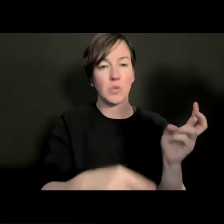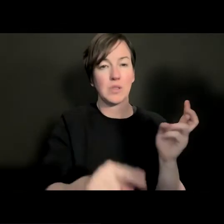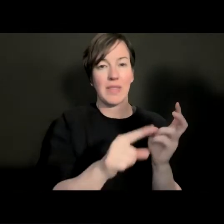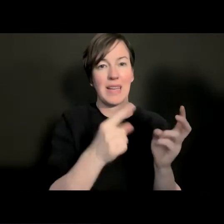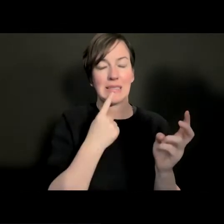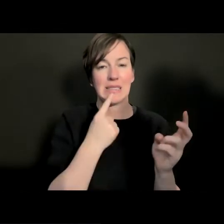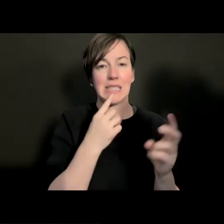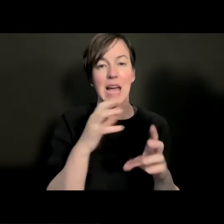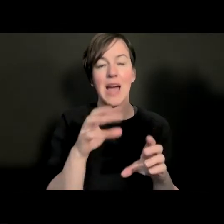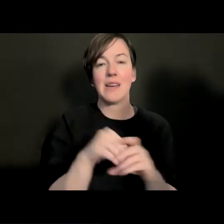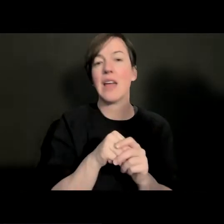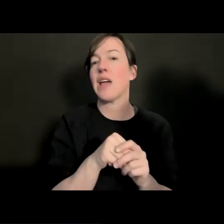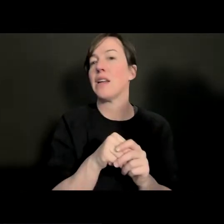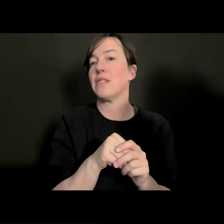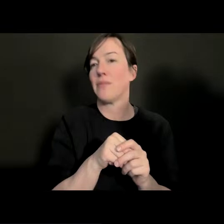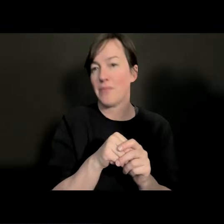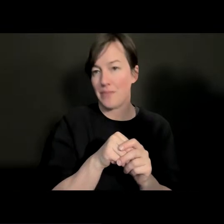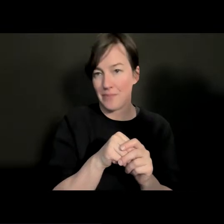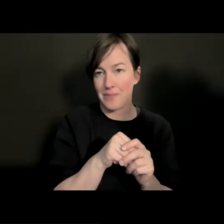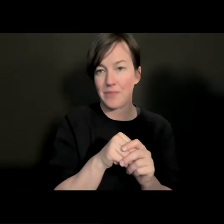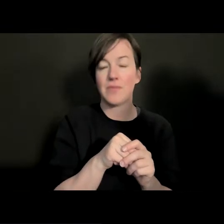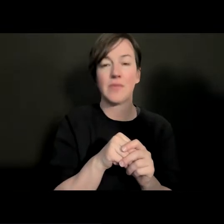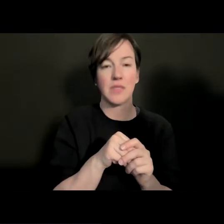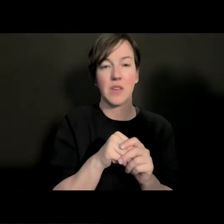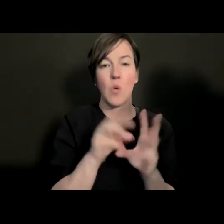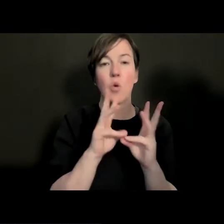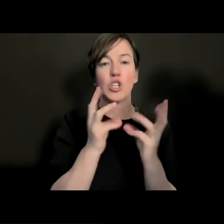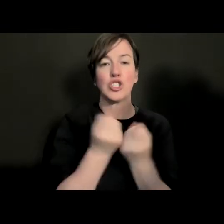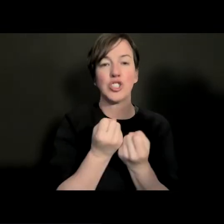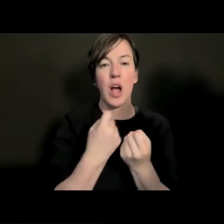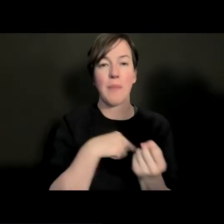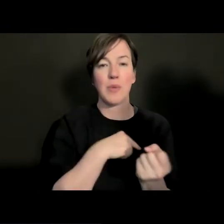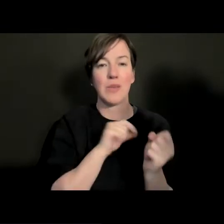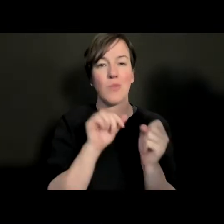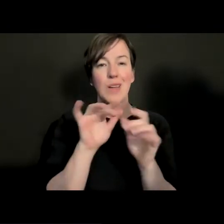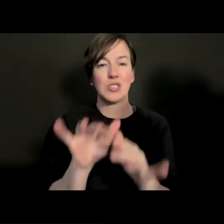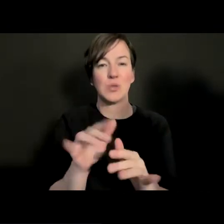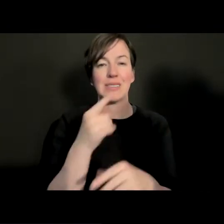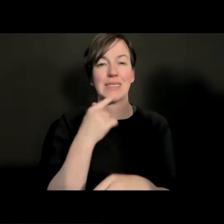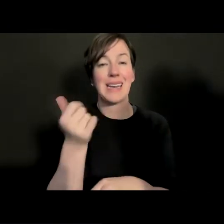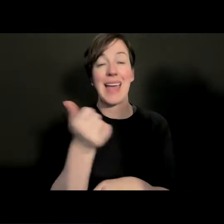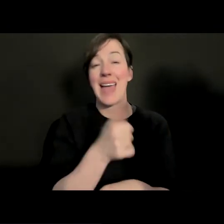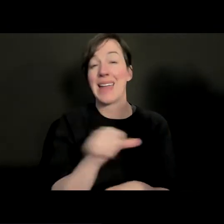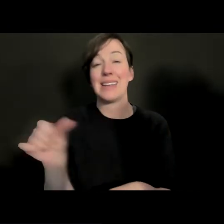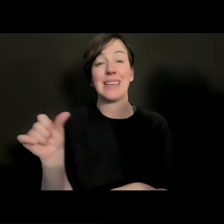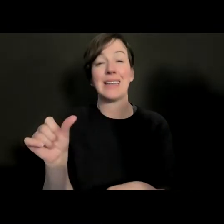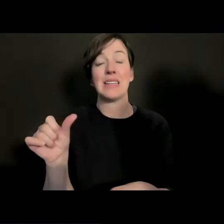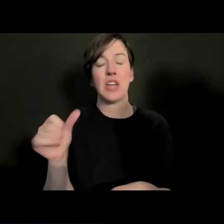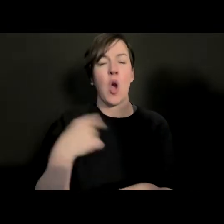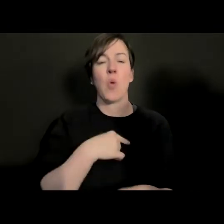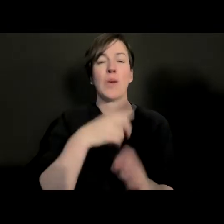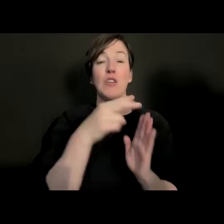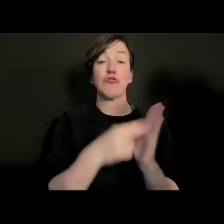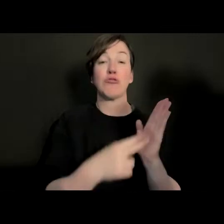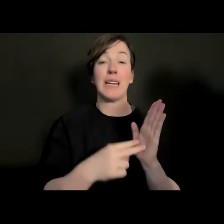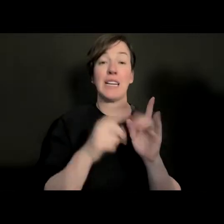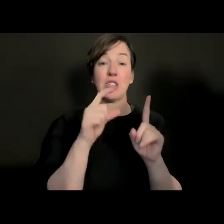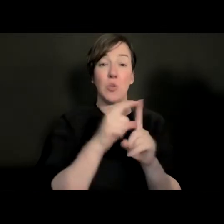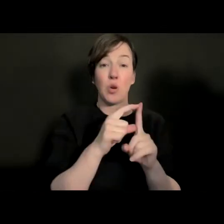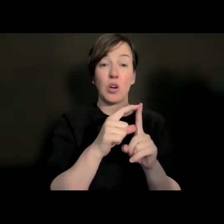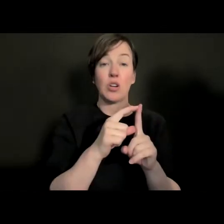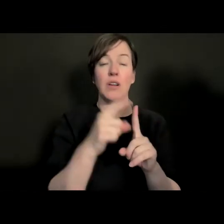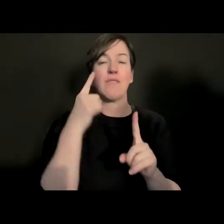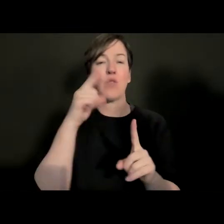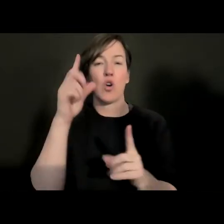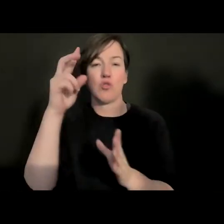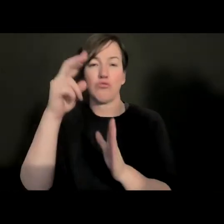in the workshop we went to. It's anything, it says, we read the word to read the world.